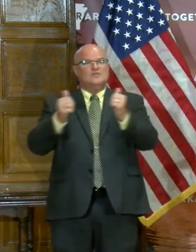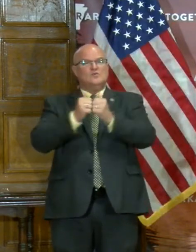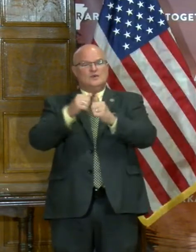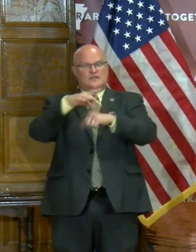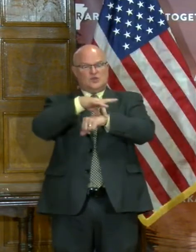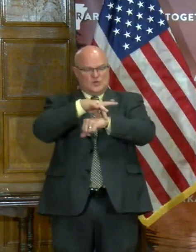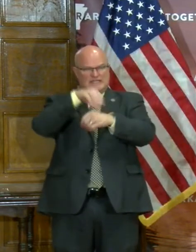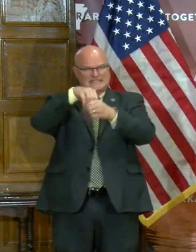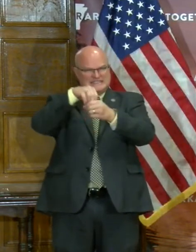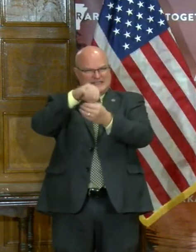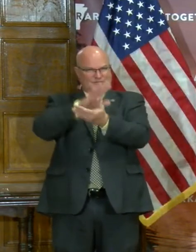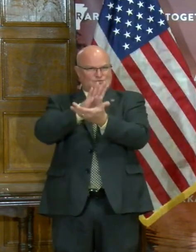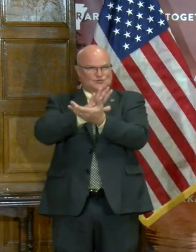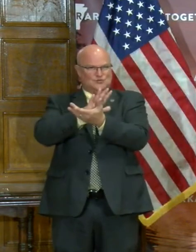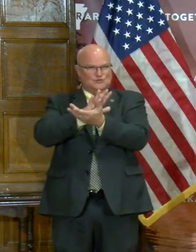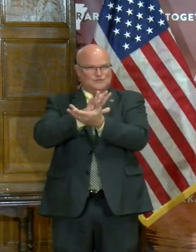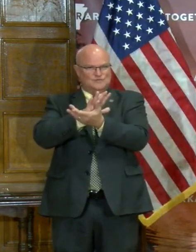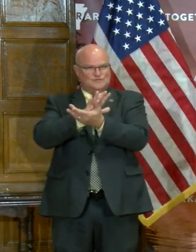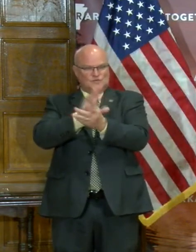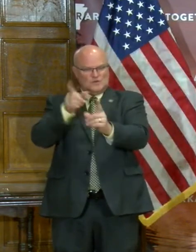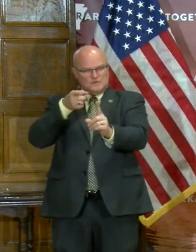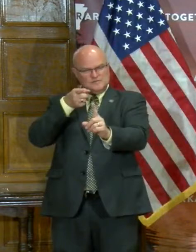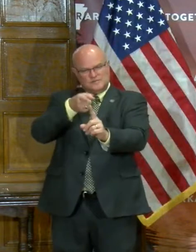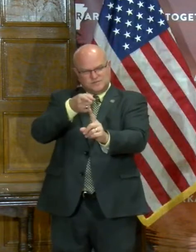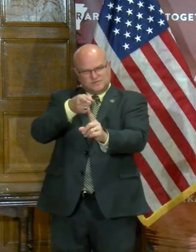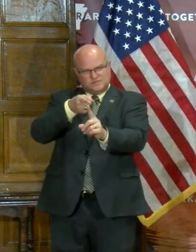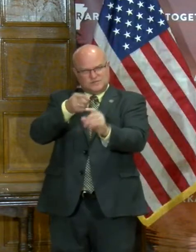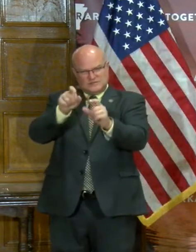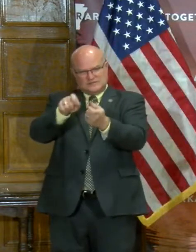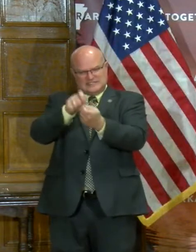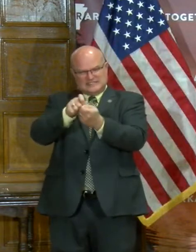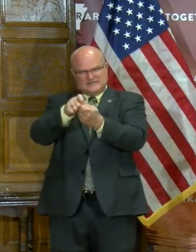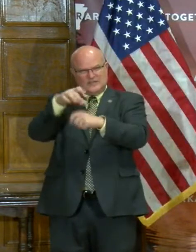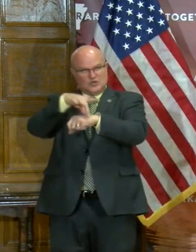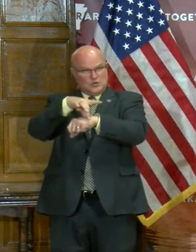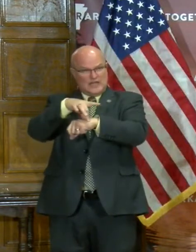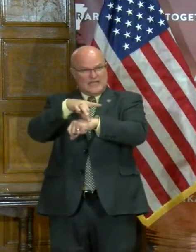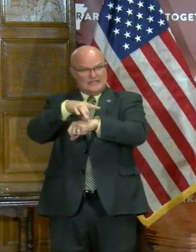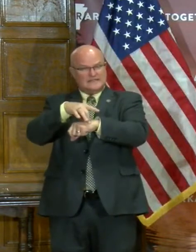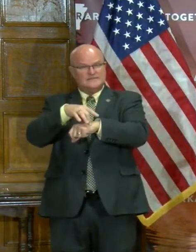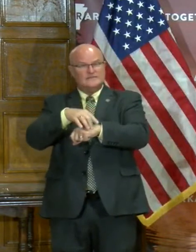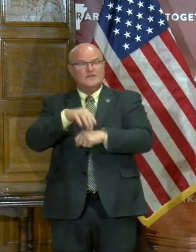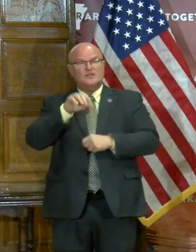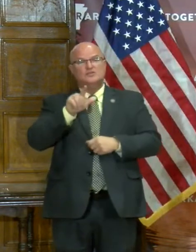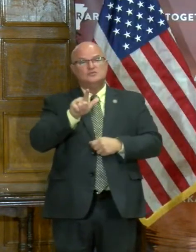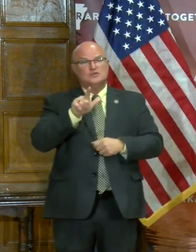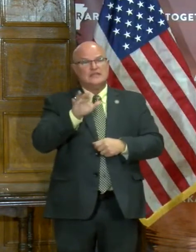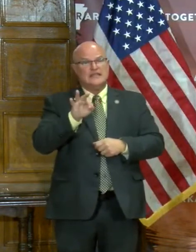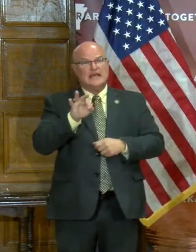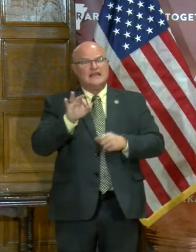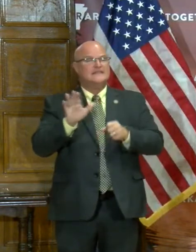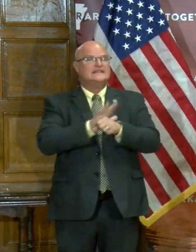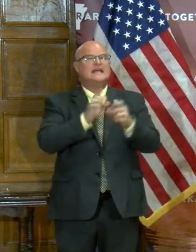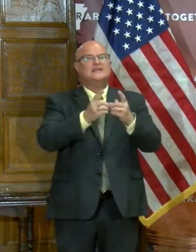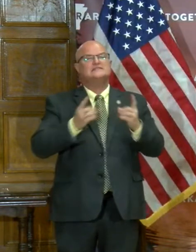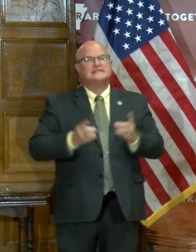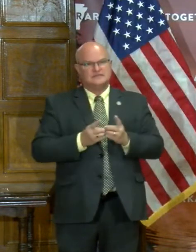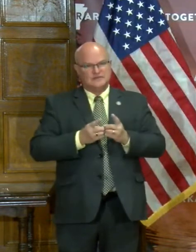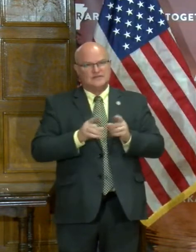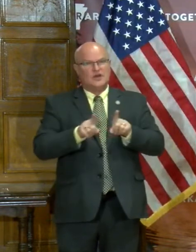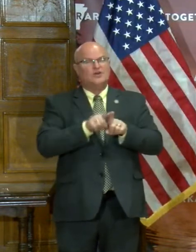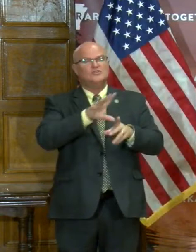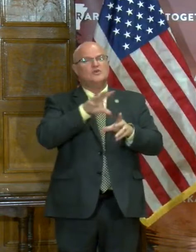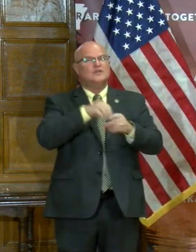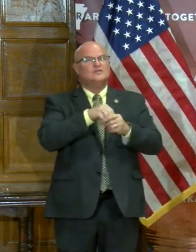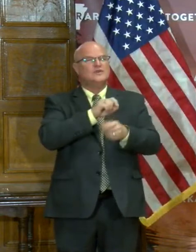grades within a school. So very targeted to specific grades. 29% were the entire district. That also